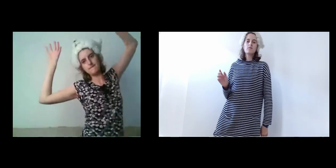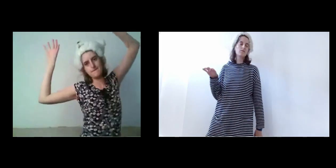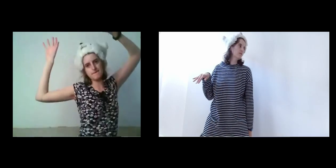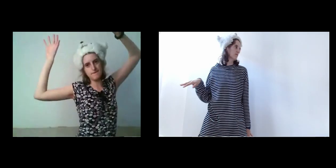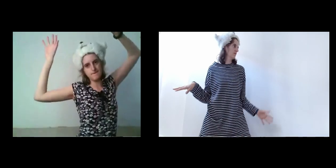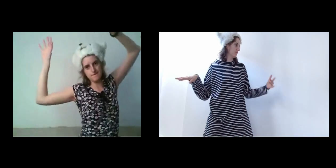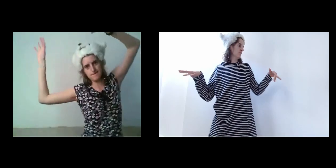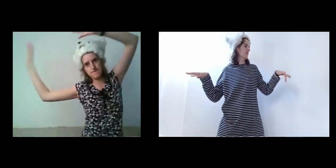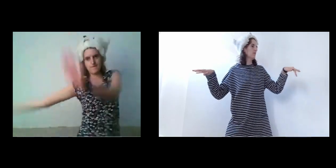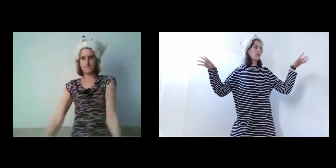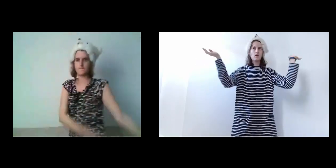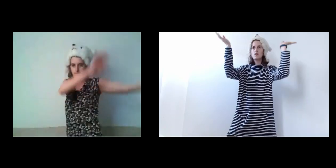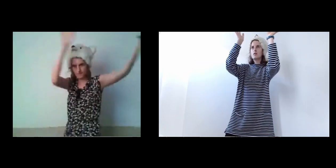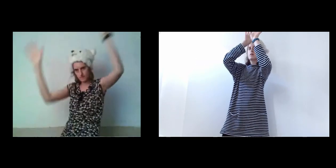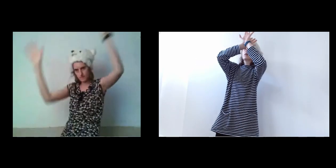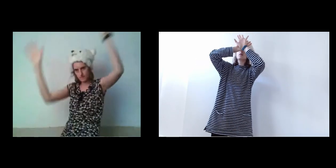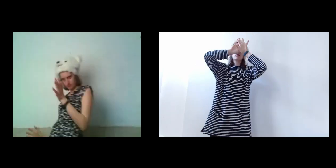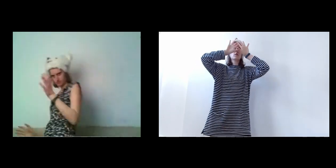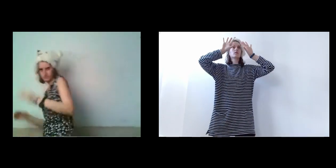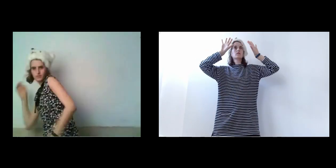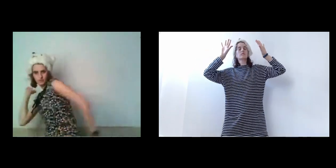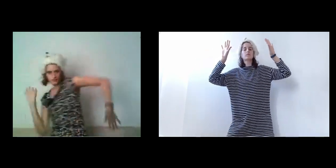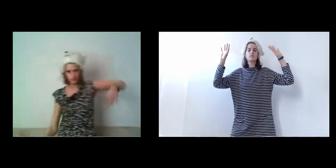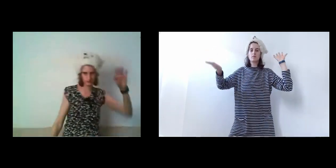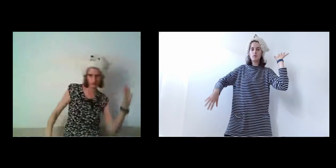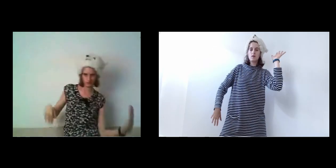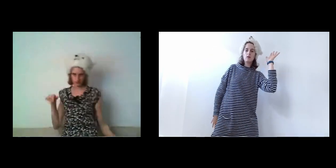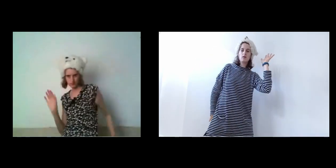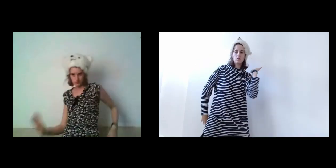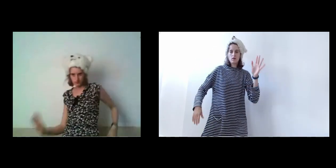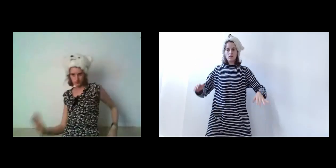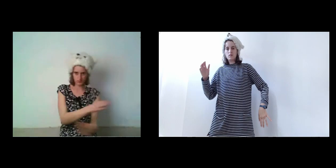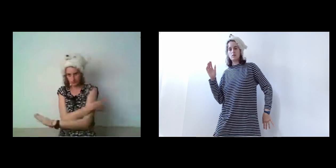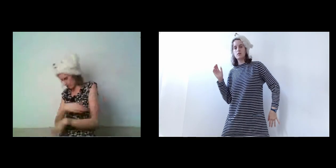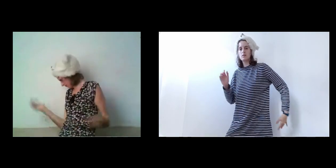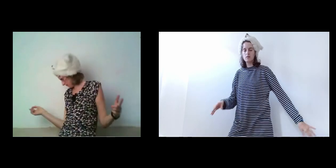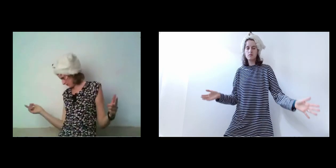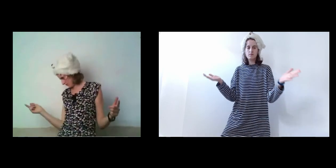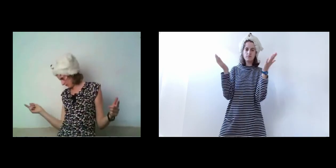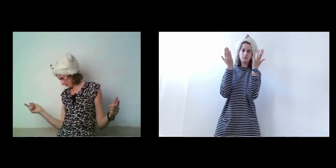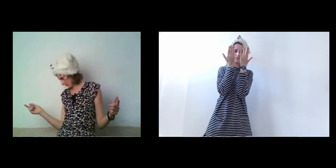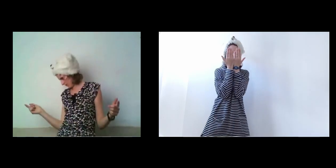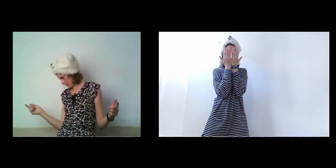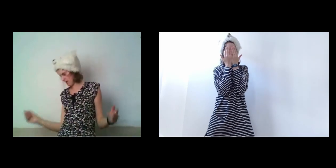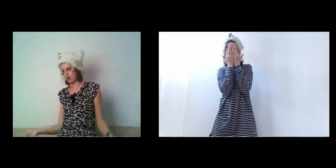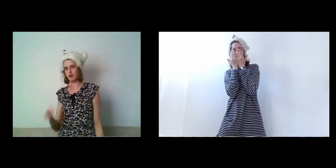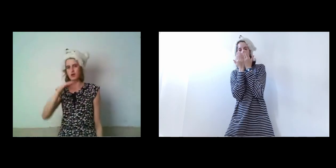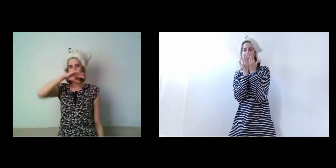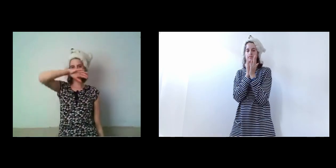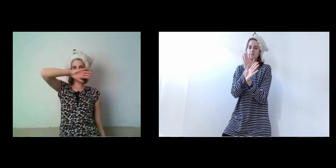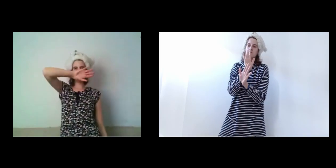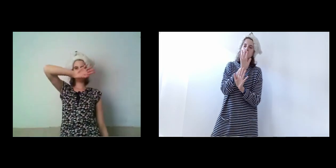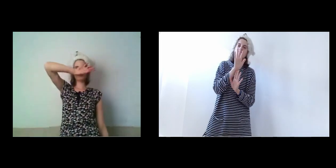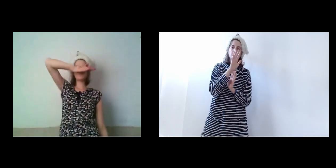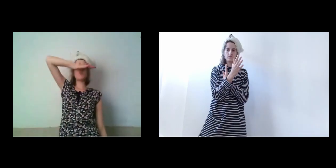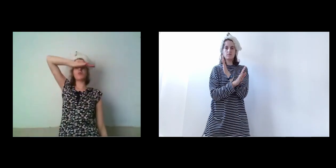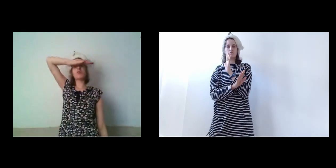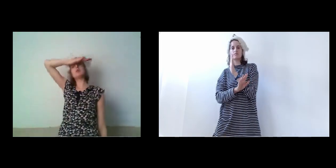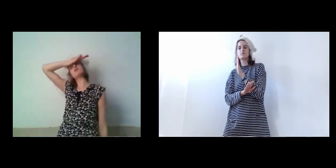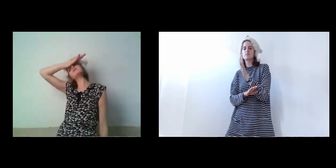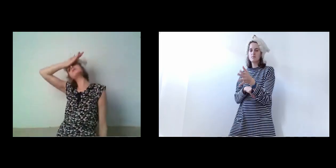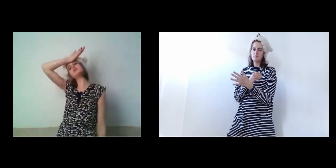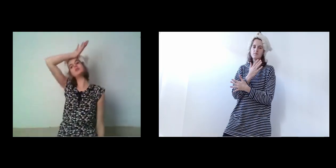Staring at the entrance to the mine I prayed for your wounds to close Tiger